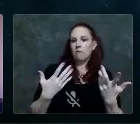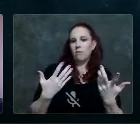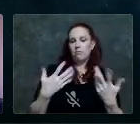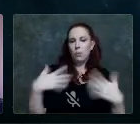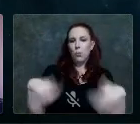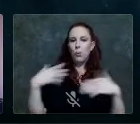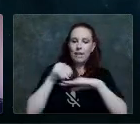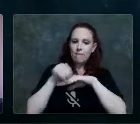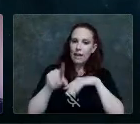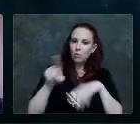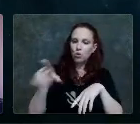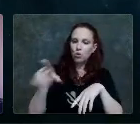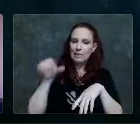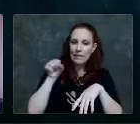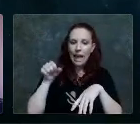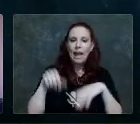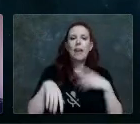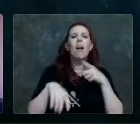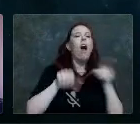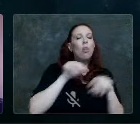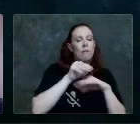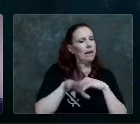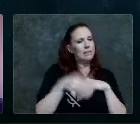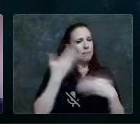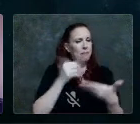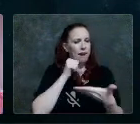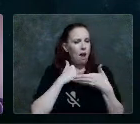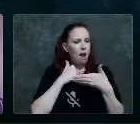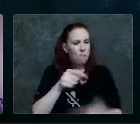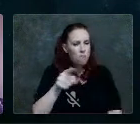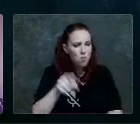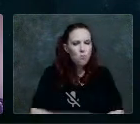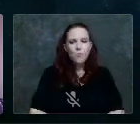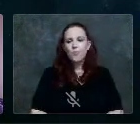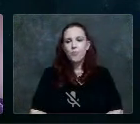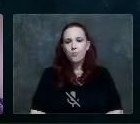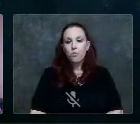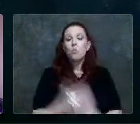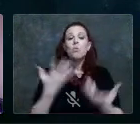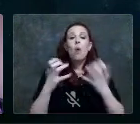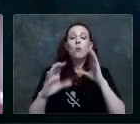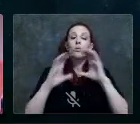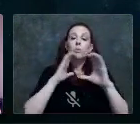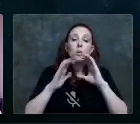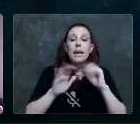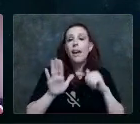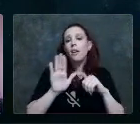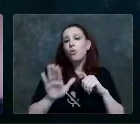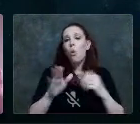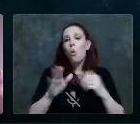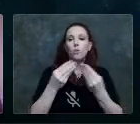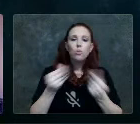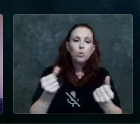advice out there that isn't helping candidates be strategic. So when you want to communicate your solution or communicate the 80% that